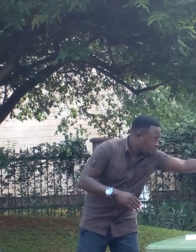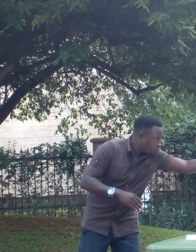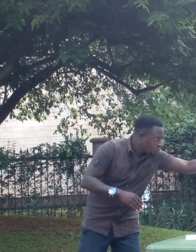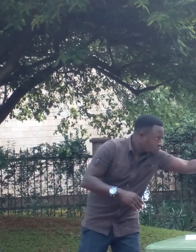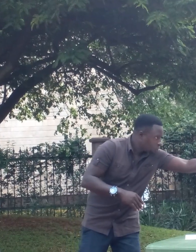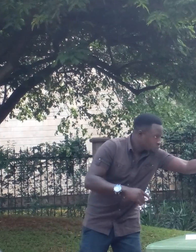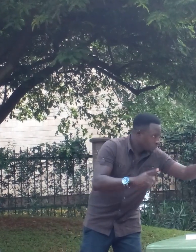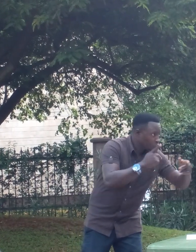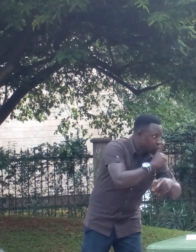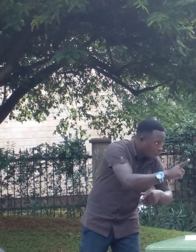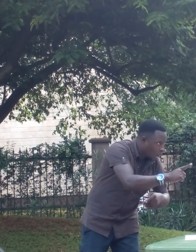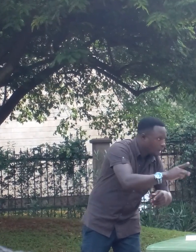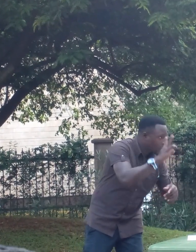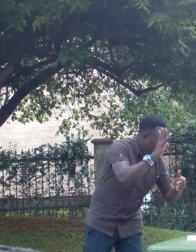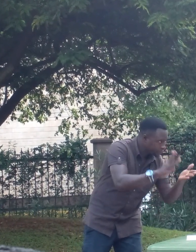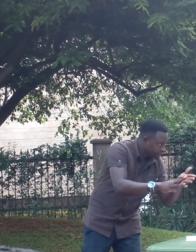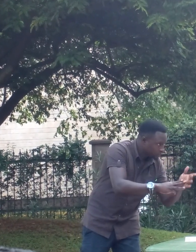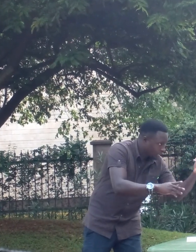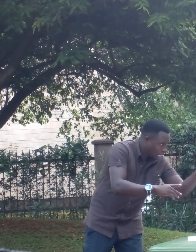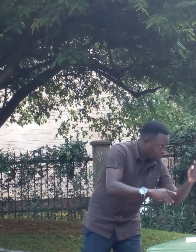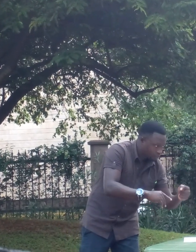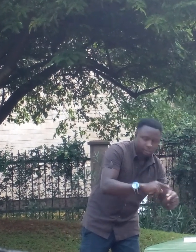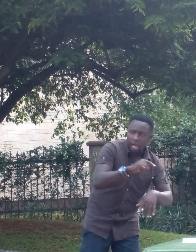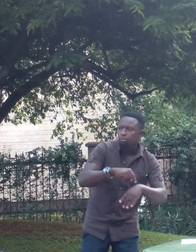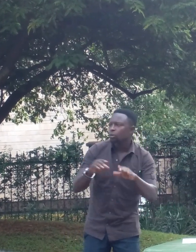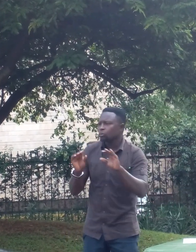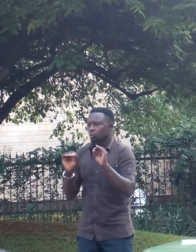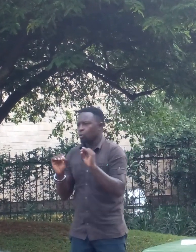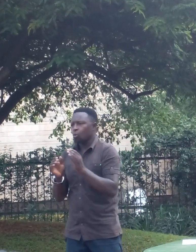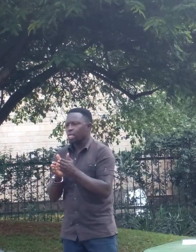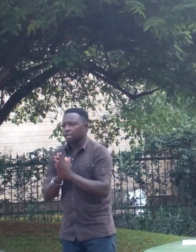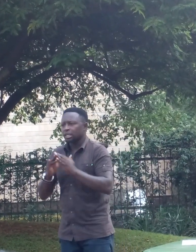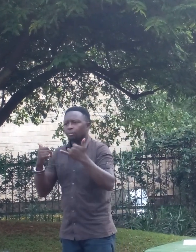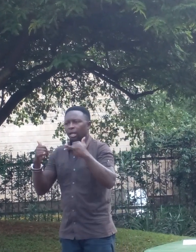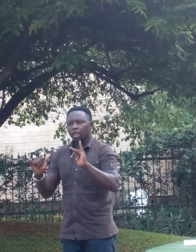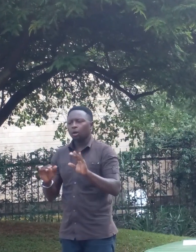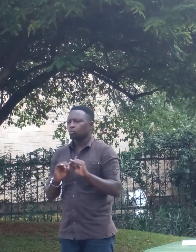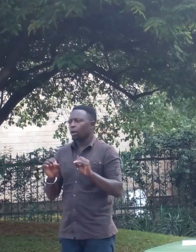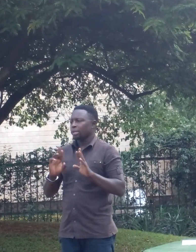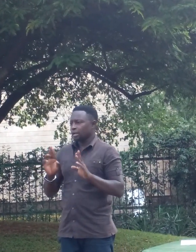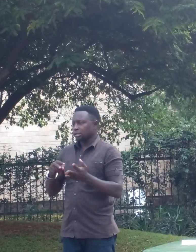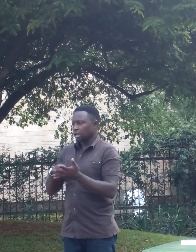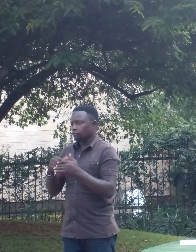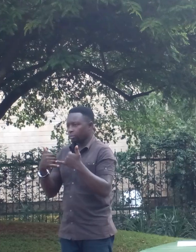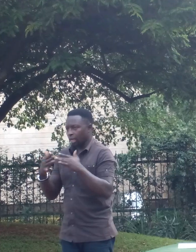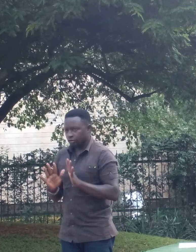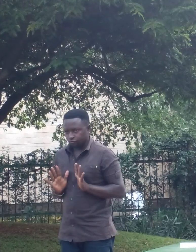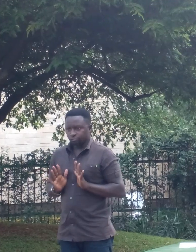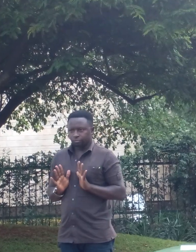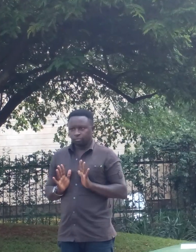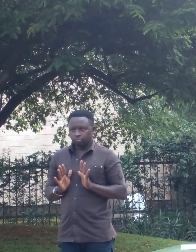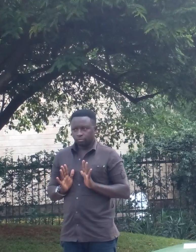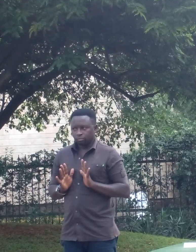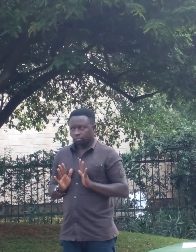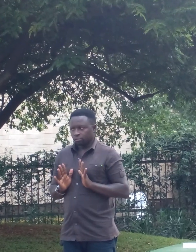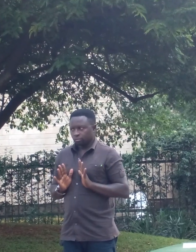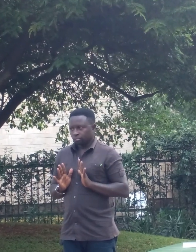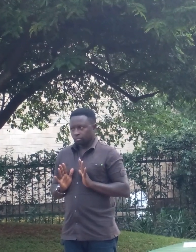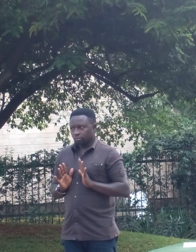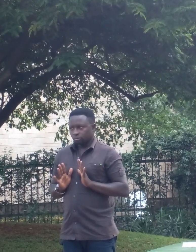If there is witnesses and there is sure witnesses, just bring the evidence so that we can know how